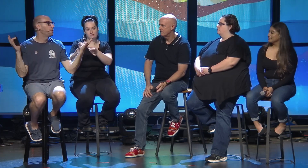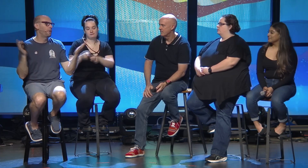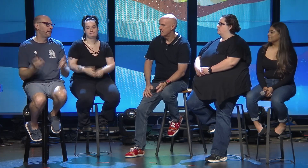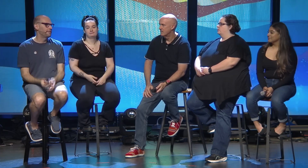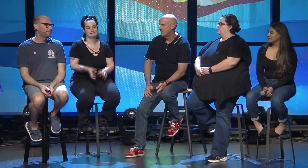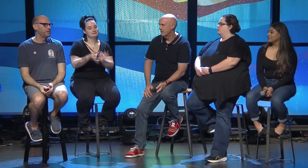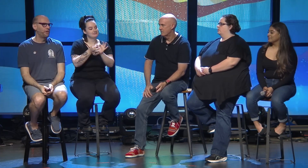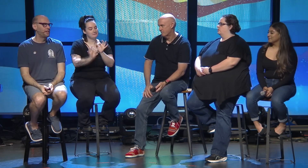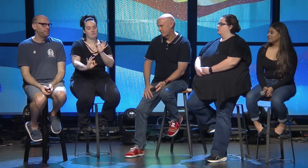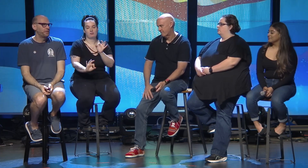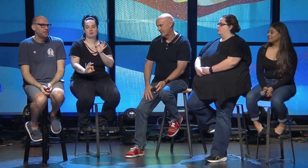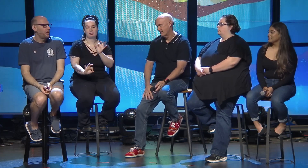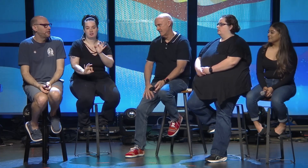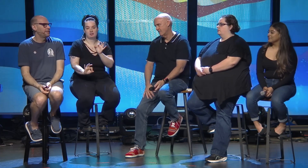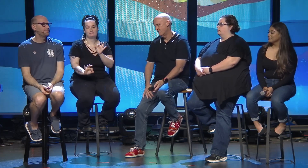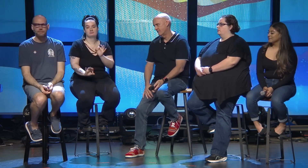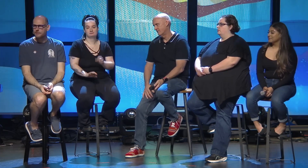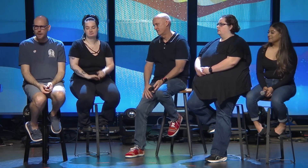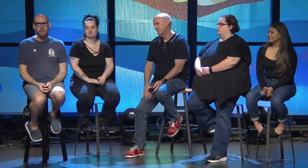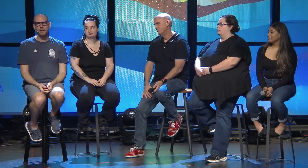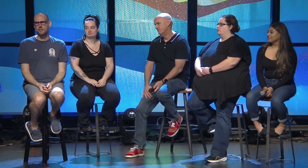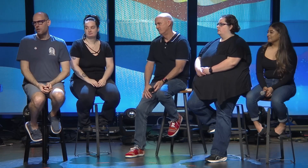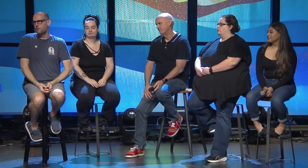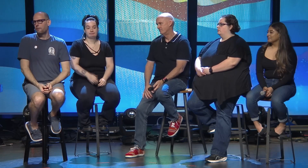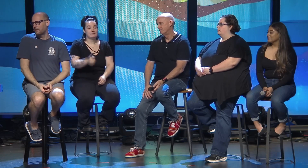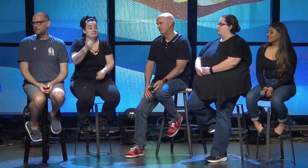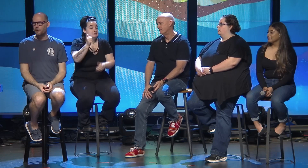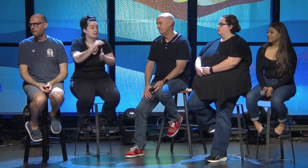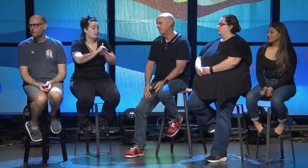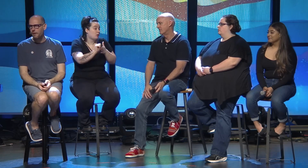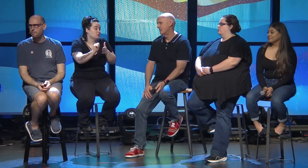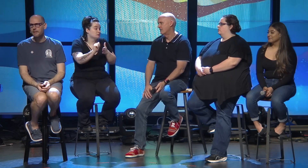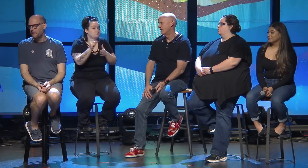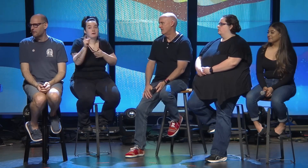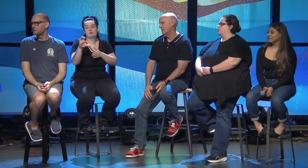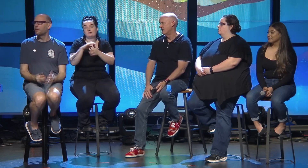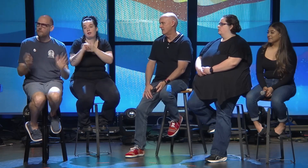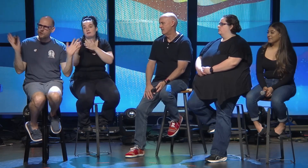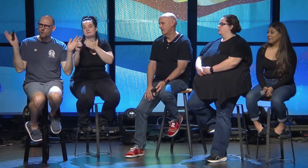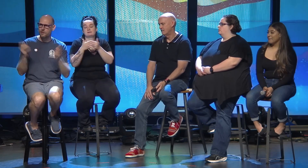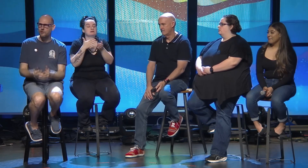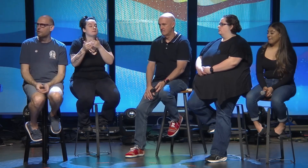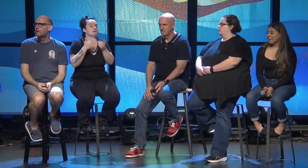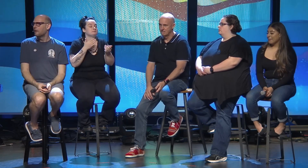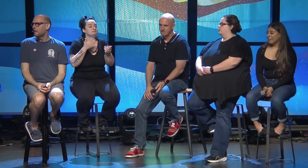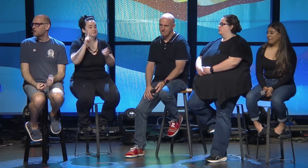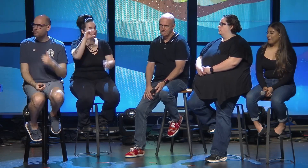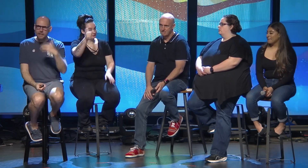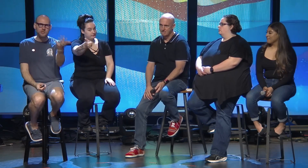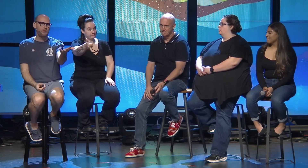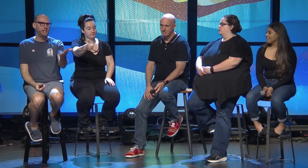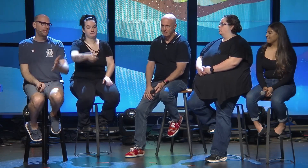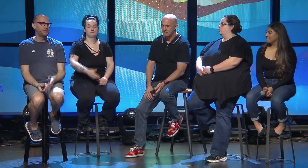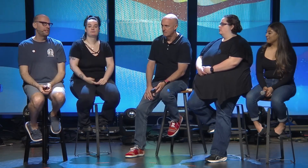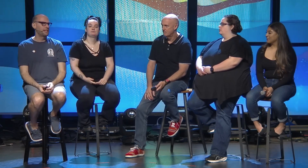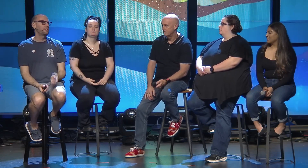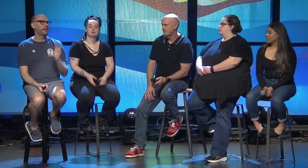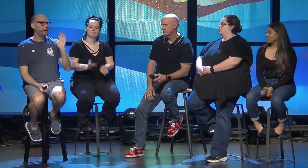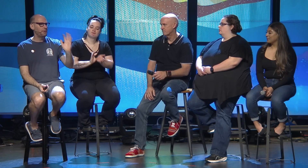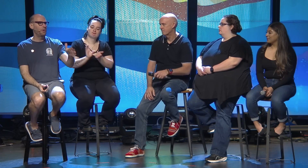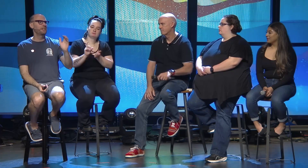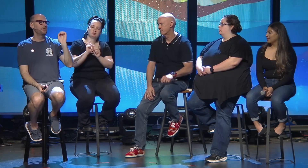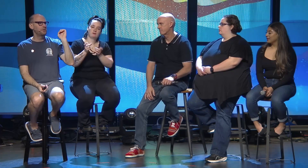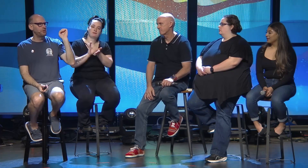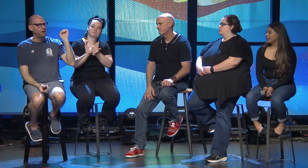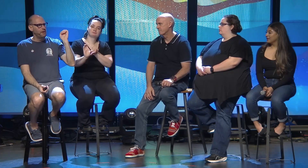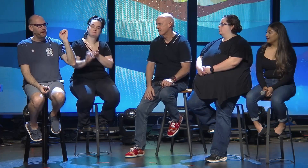a simple way, that could cost you $10, $100, whatever it might be, 1,000, whatever you want to do. Just make a donation that says, okay,